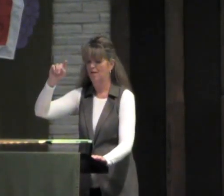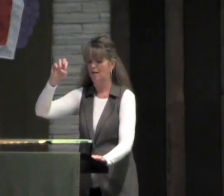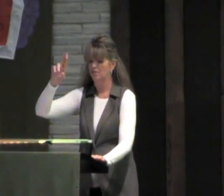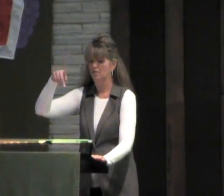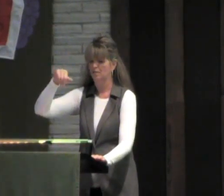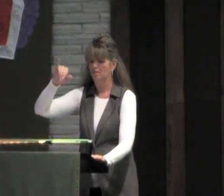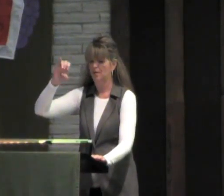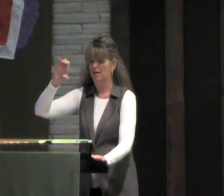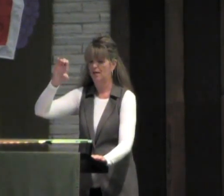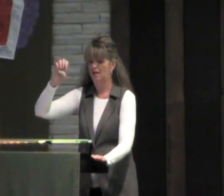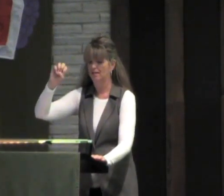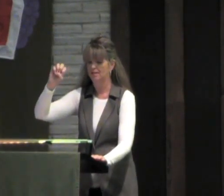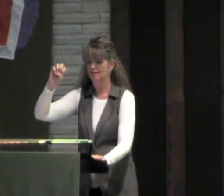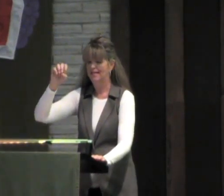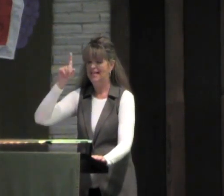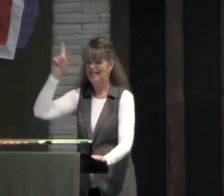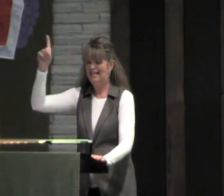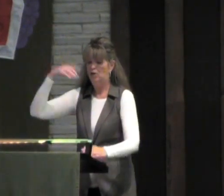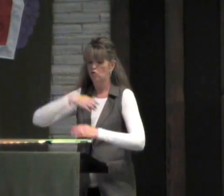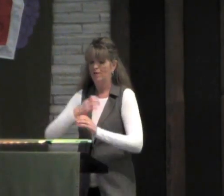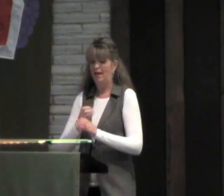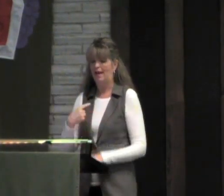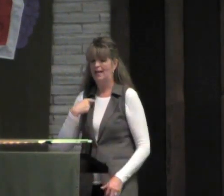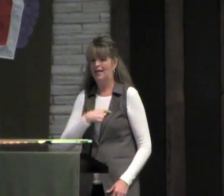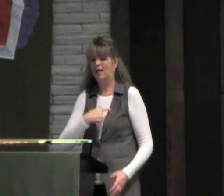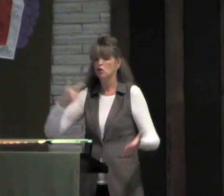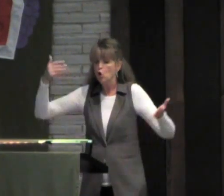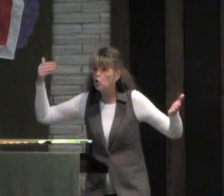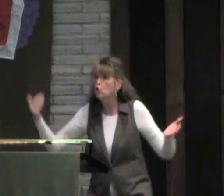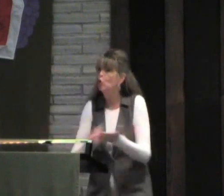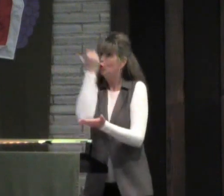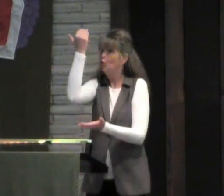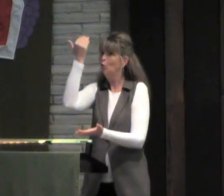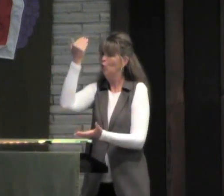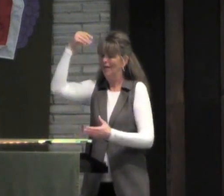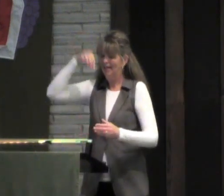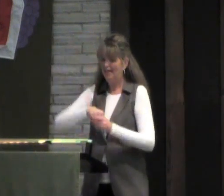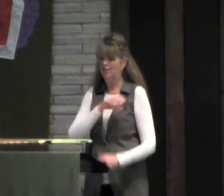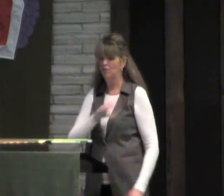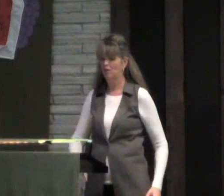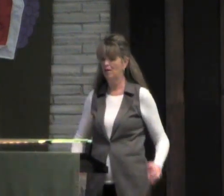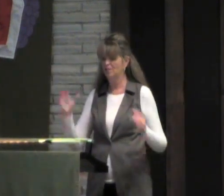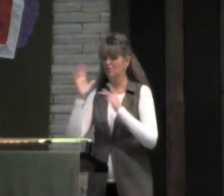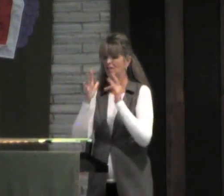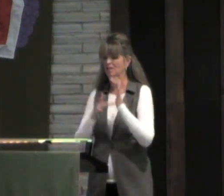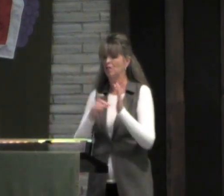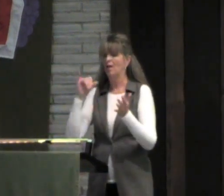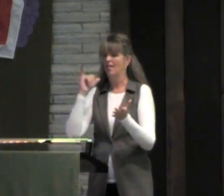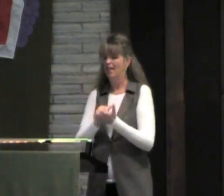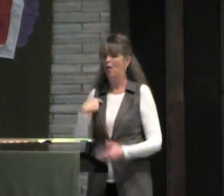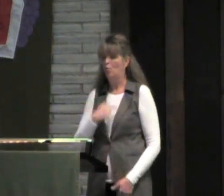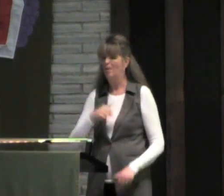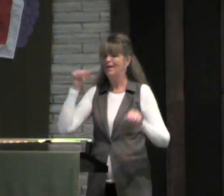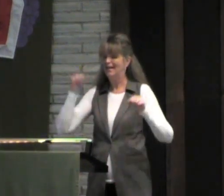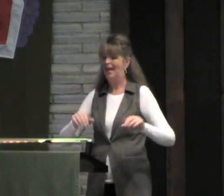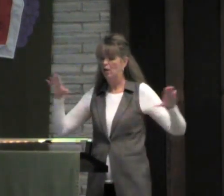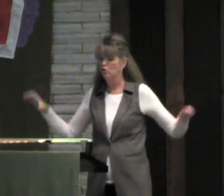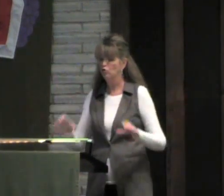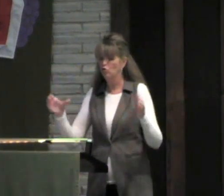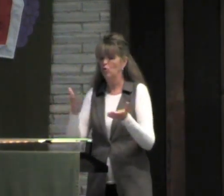"For we are God's masterpiece. He has created us anew in Christ Jesus so we can do